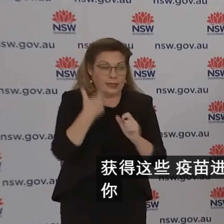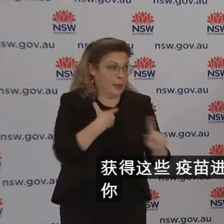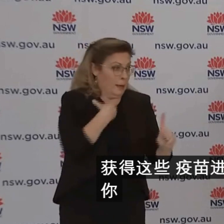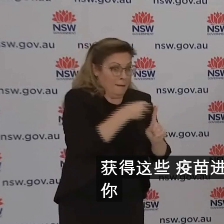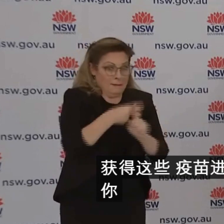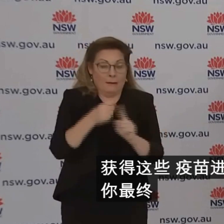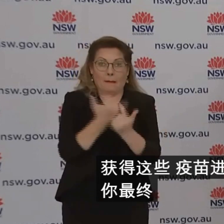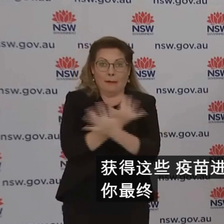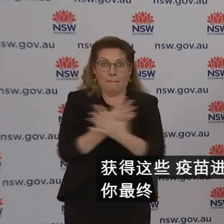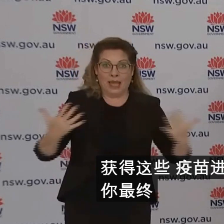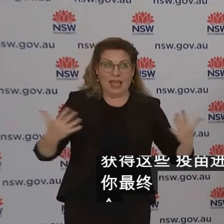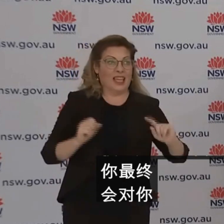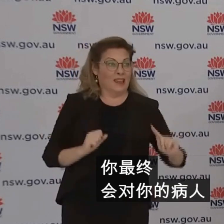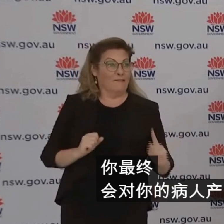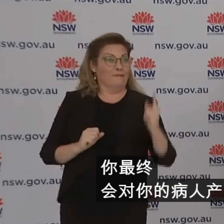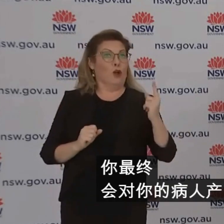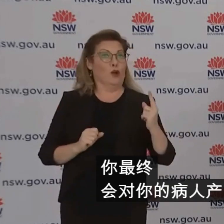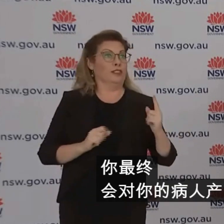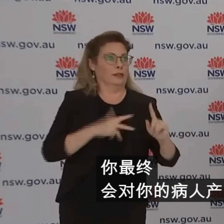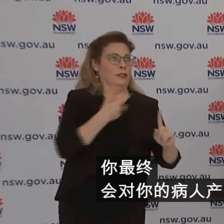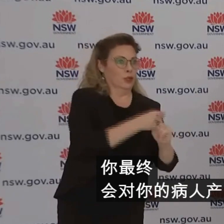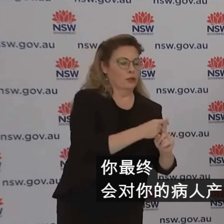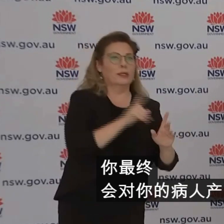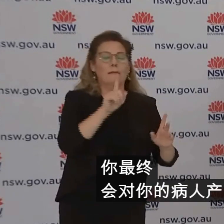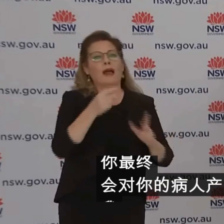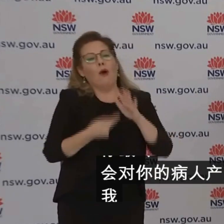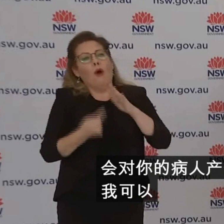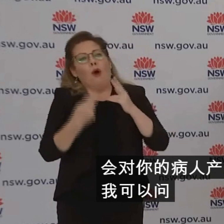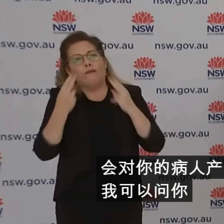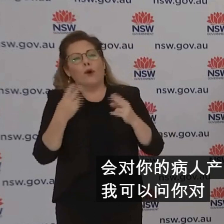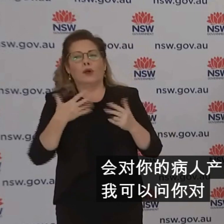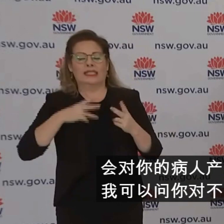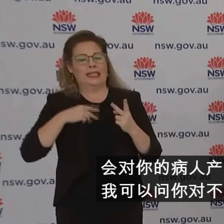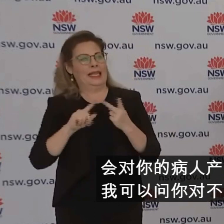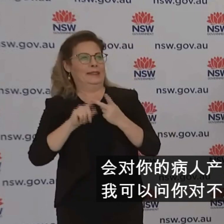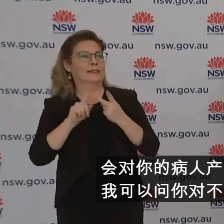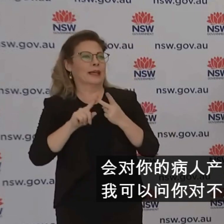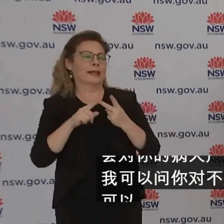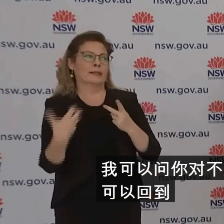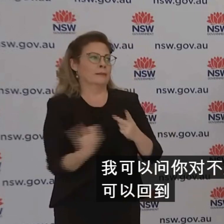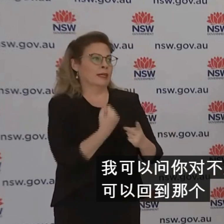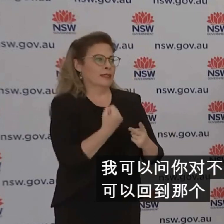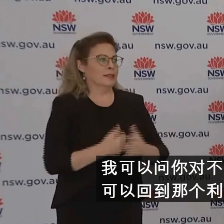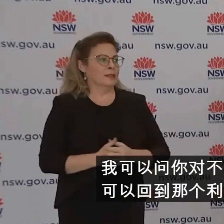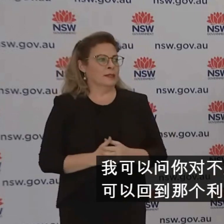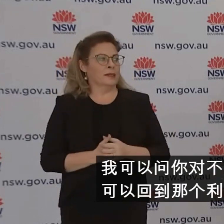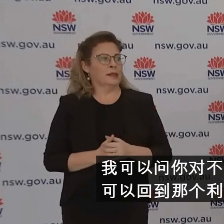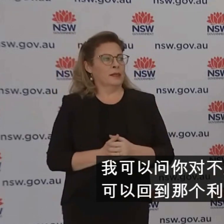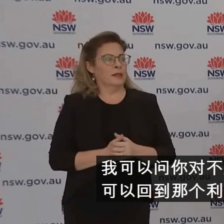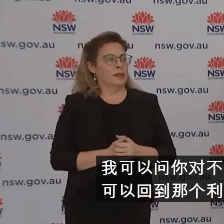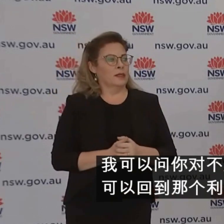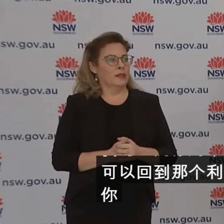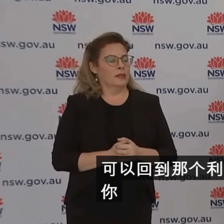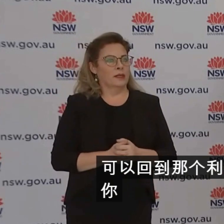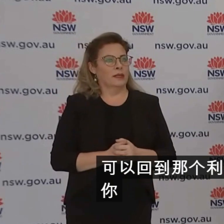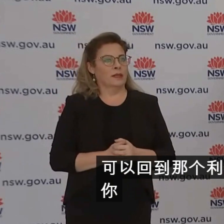up having a better net overall impact on your patients. Dr. Sharp, can I ask you? Sorry, Dr. Sharp, can I go back to the case